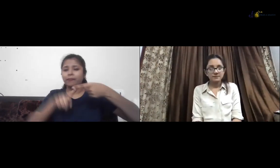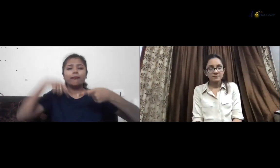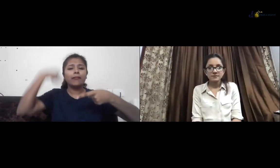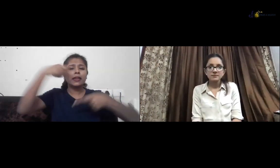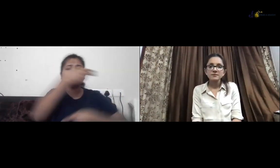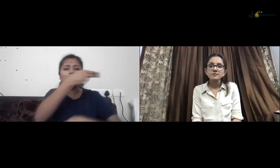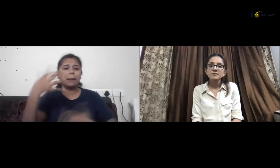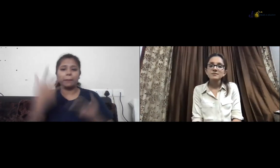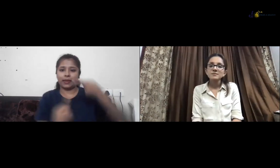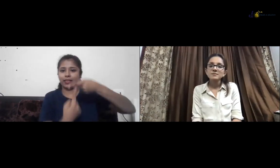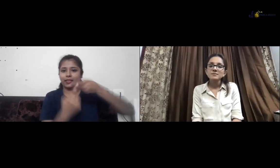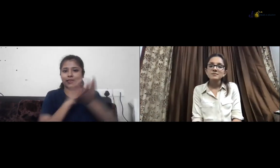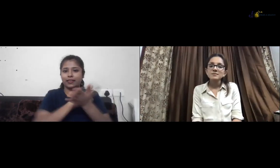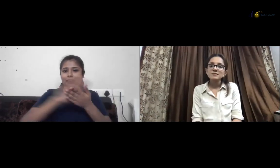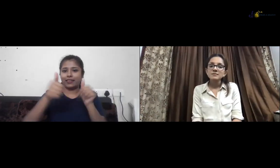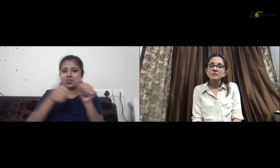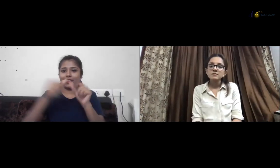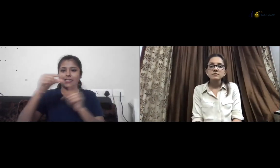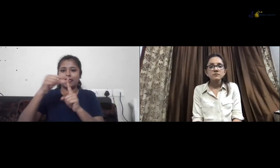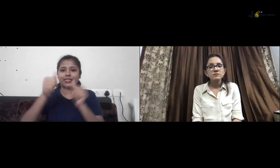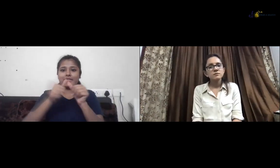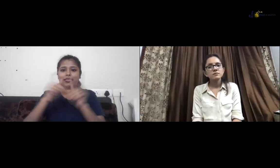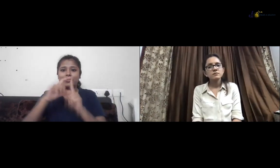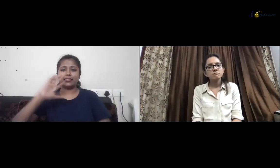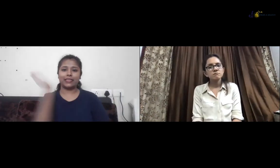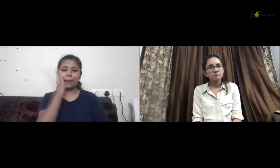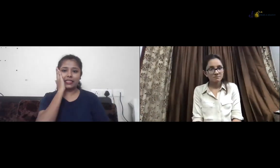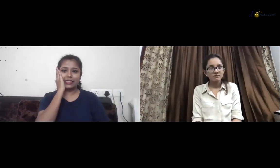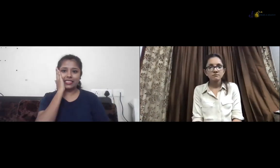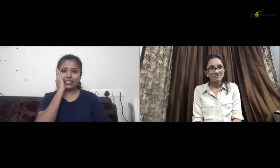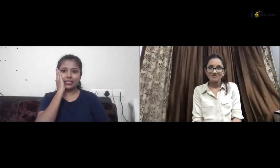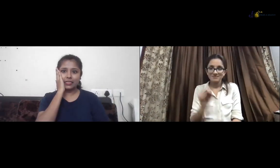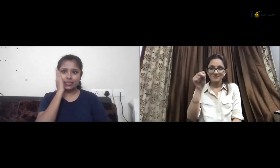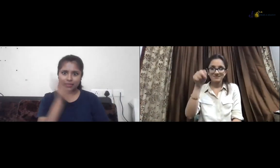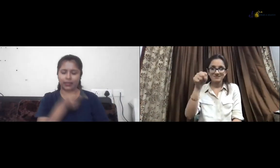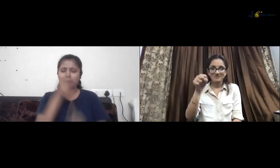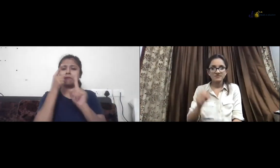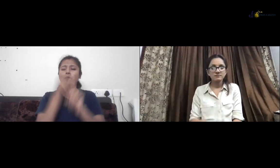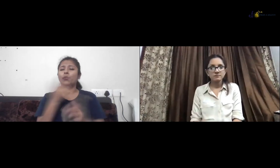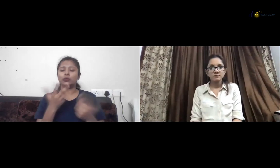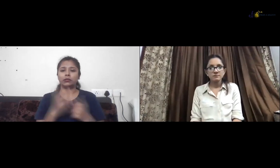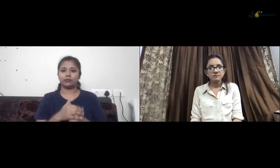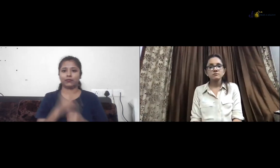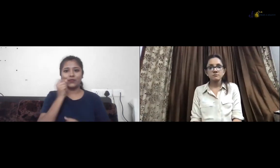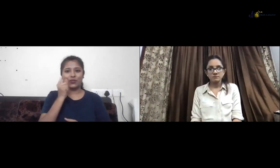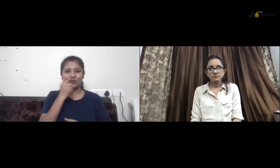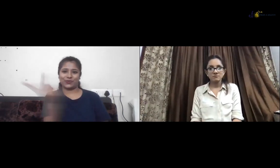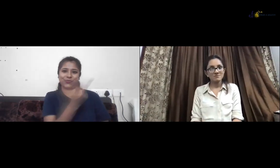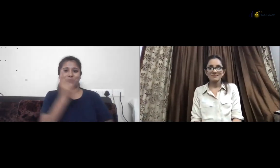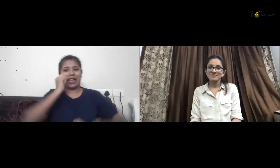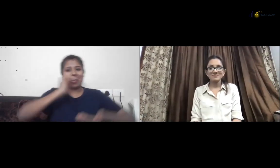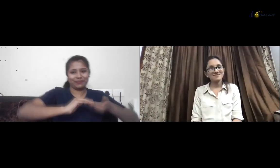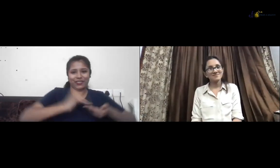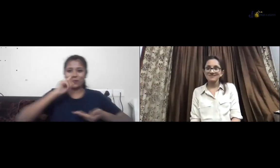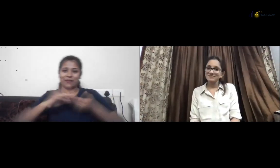want to know about your opinion. So I have one movie, Thappad. Thappad. So